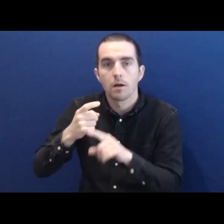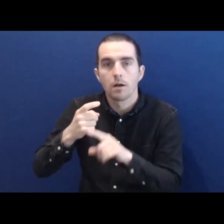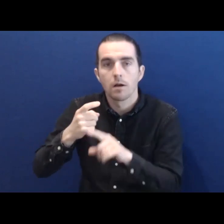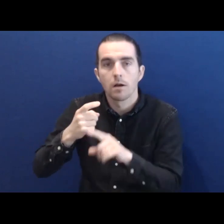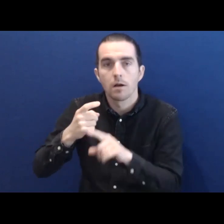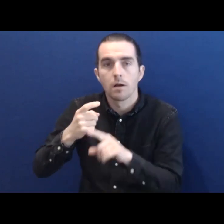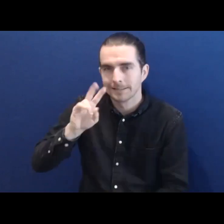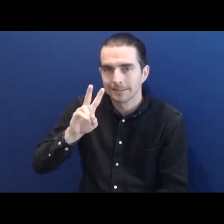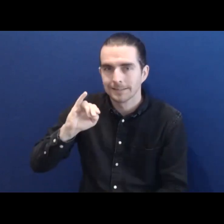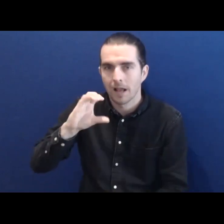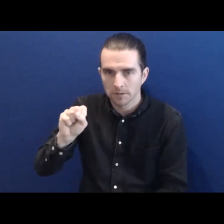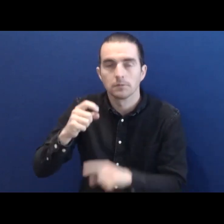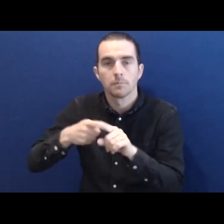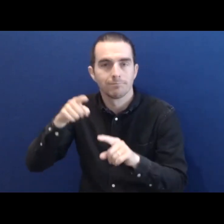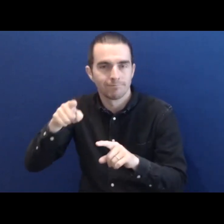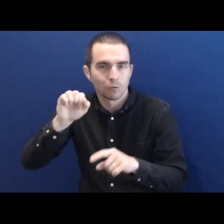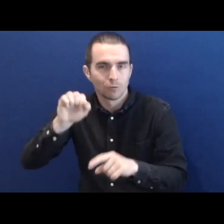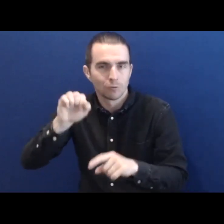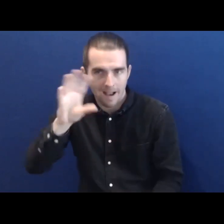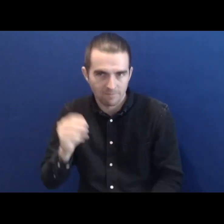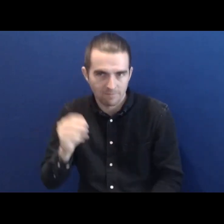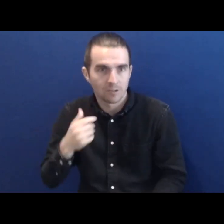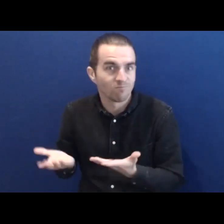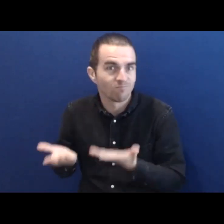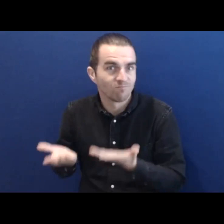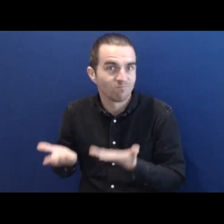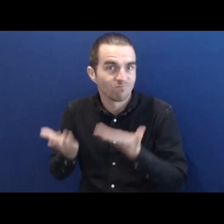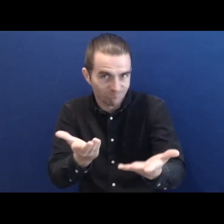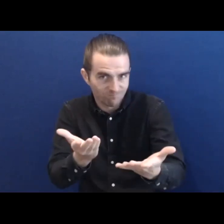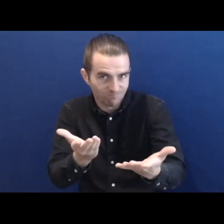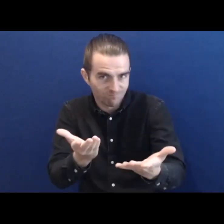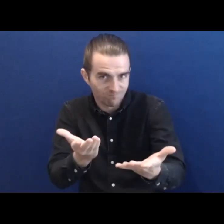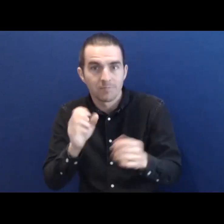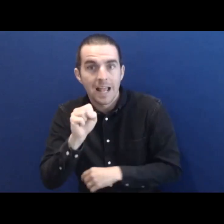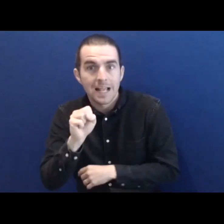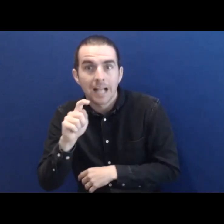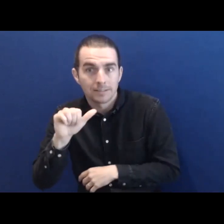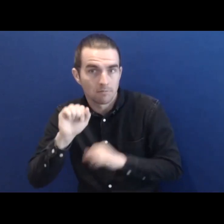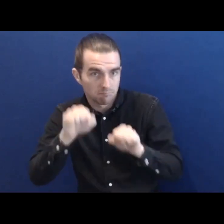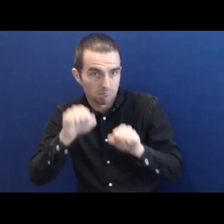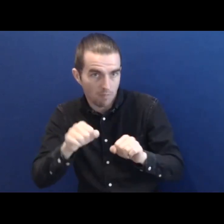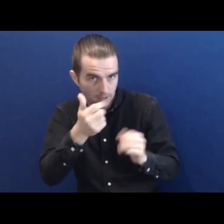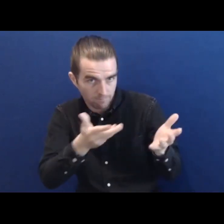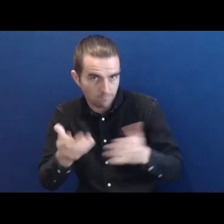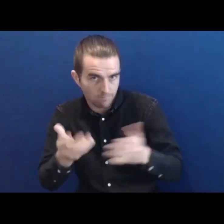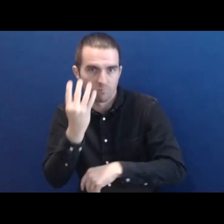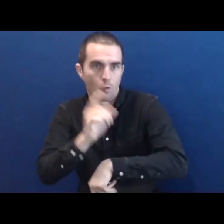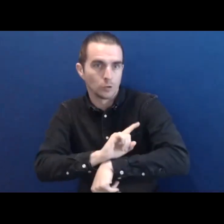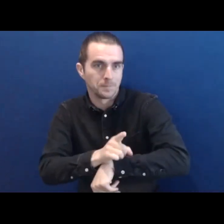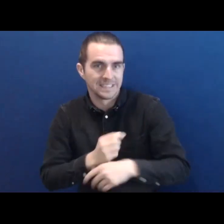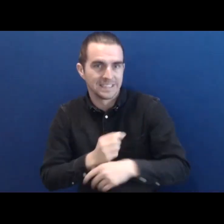Yeah, thank you, Marik. I hope I'm coming out clearly through